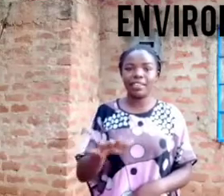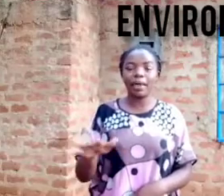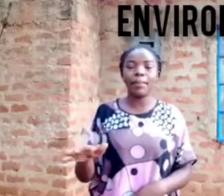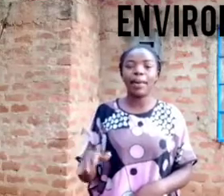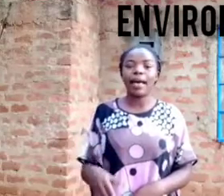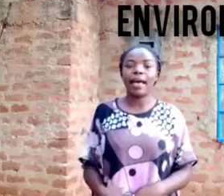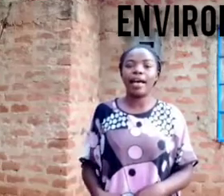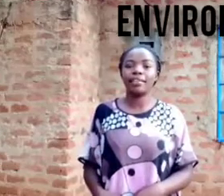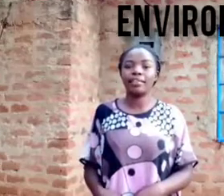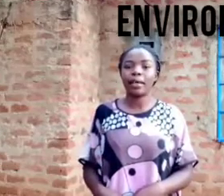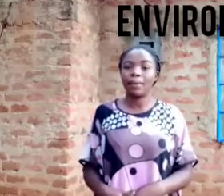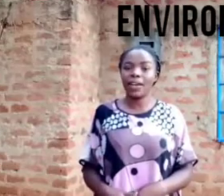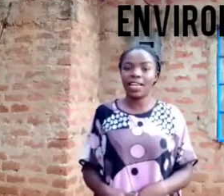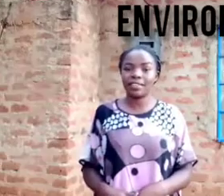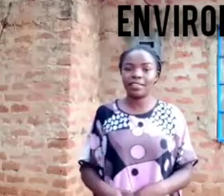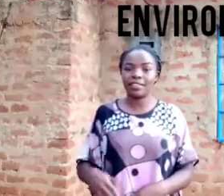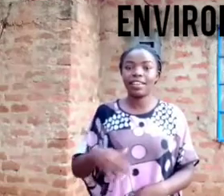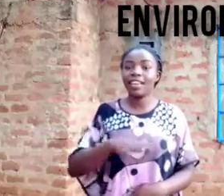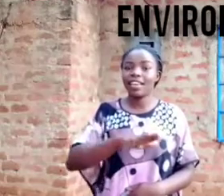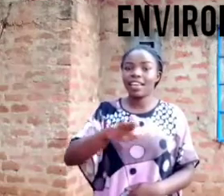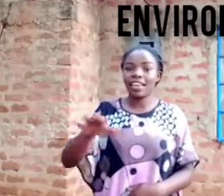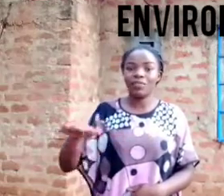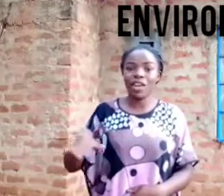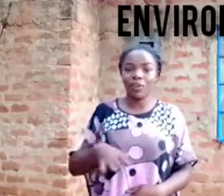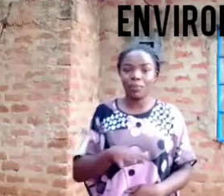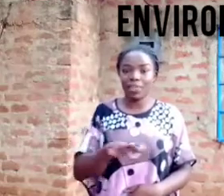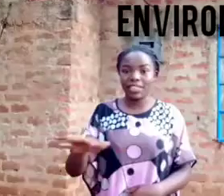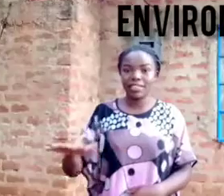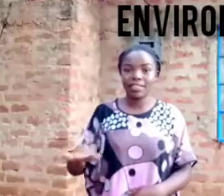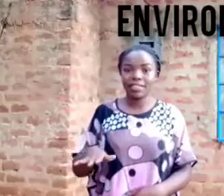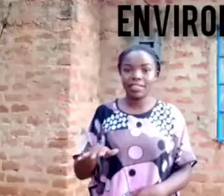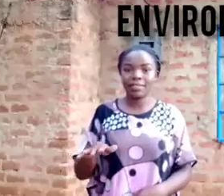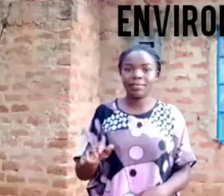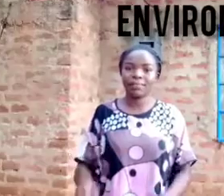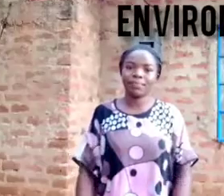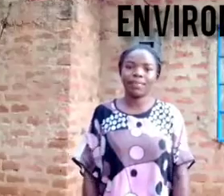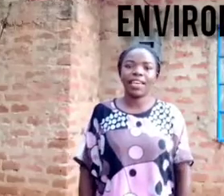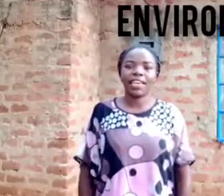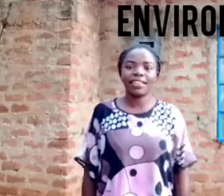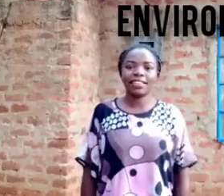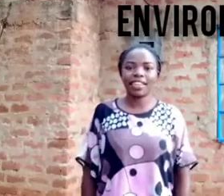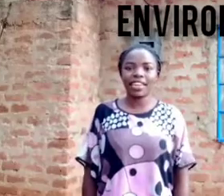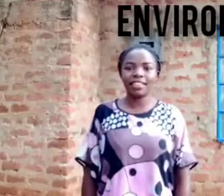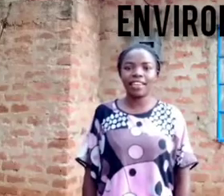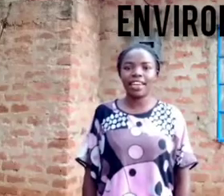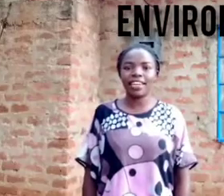same as place. Environment. The The second sign